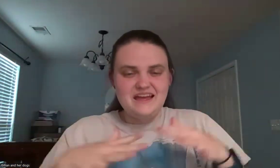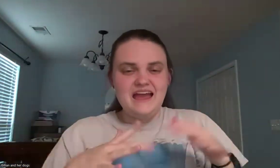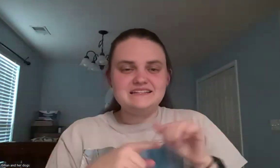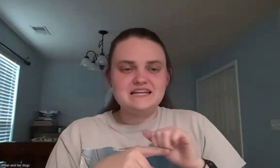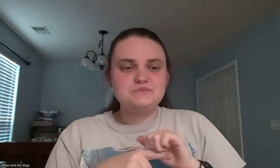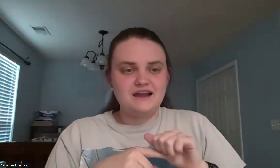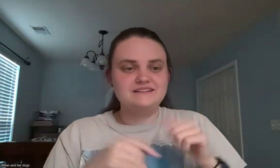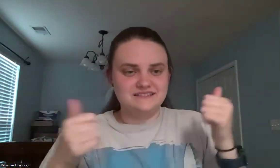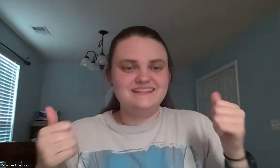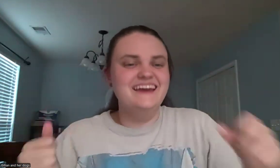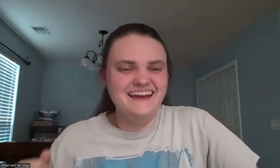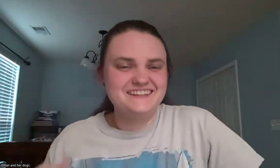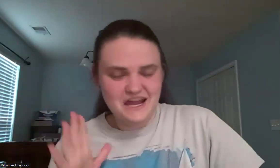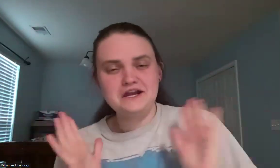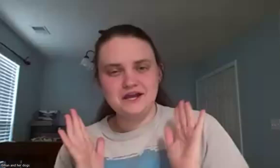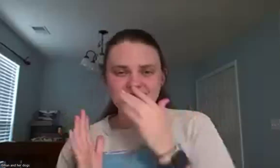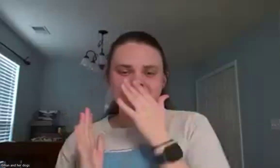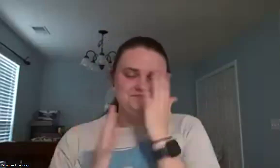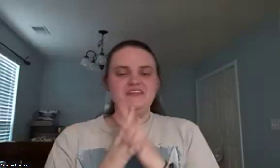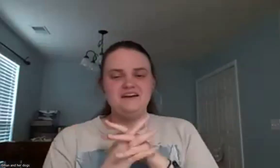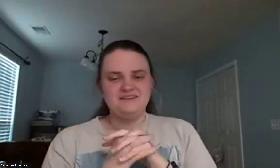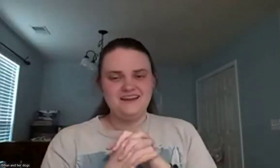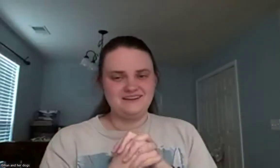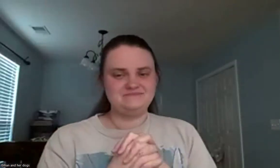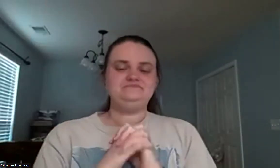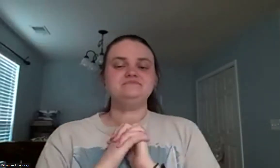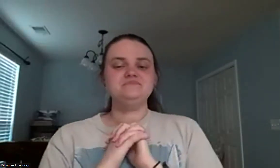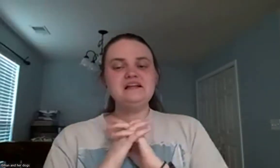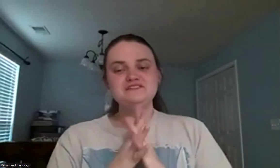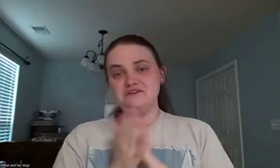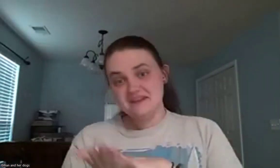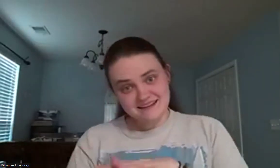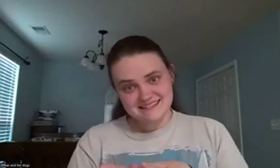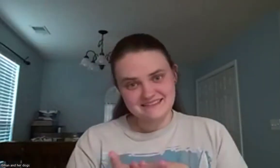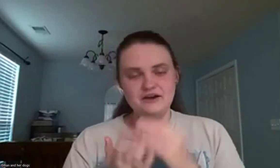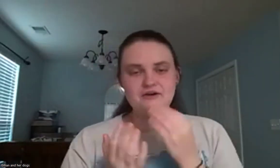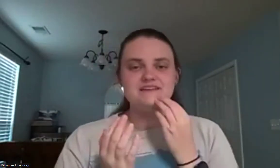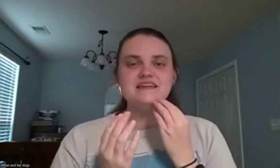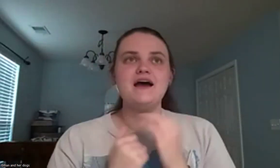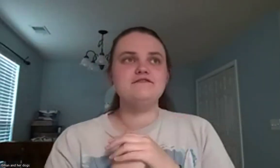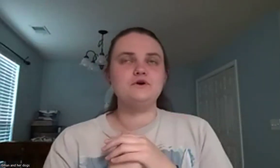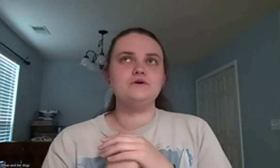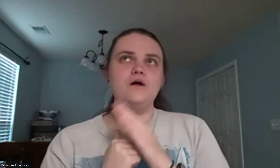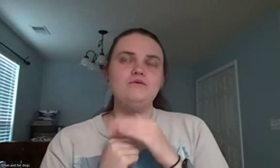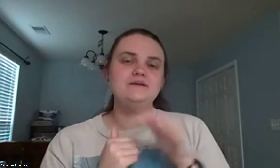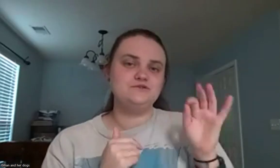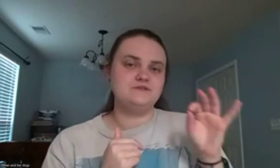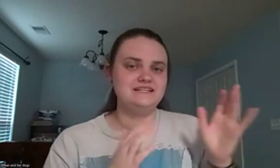It takes practice. I know. Okay. So the nice thing though is that for all the way up to